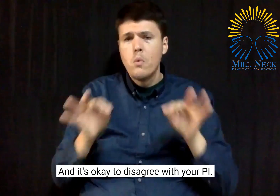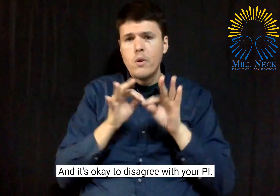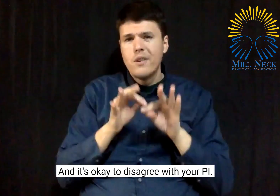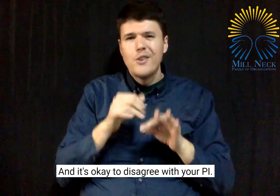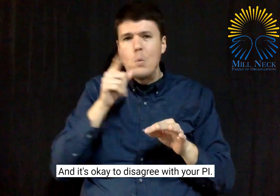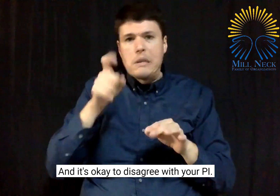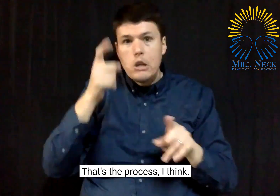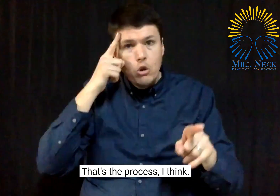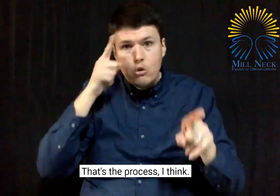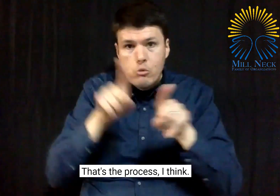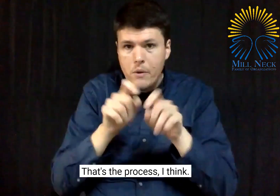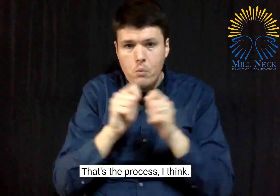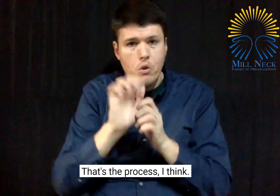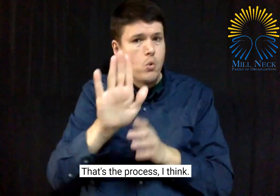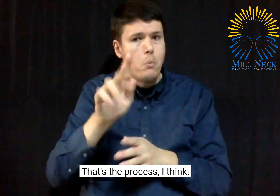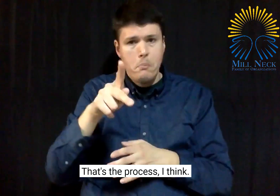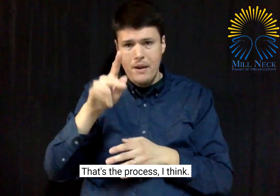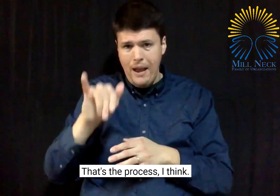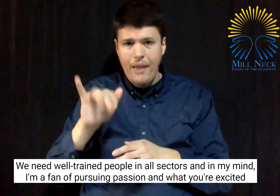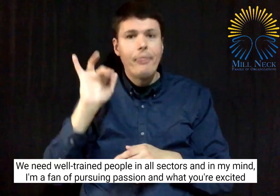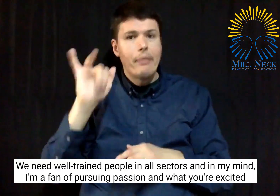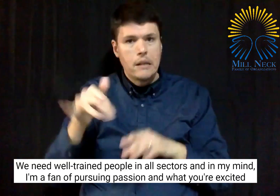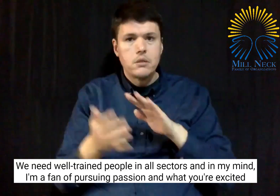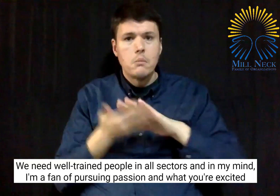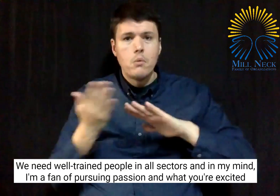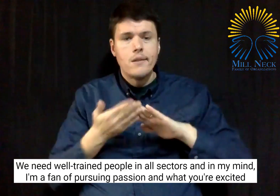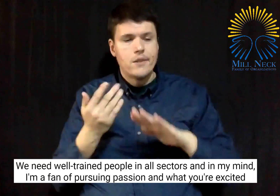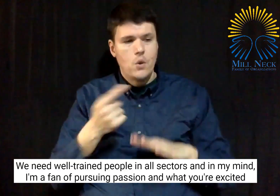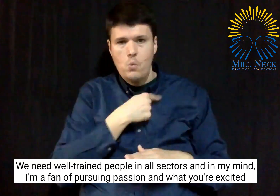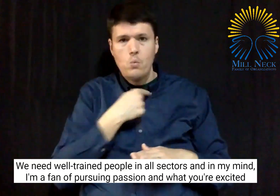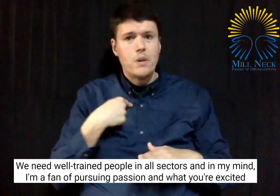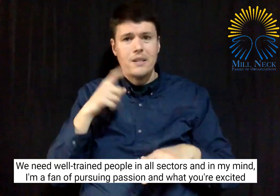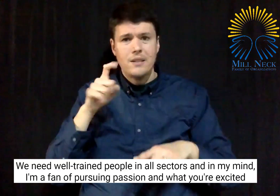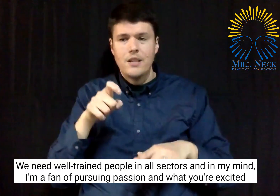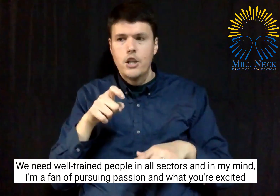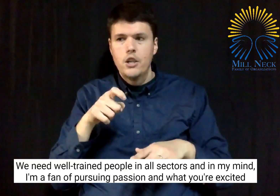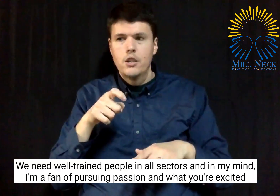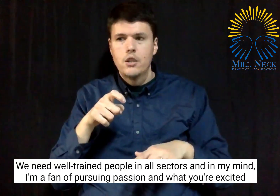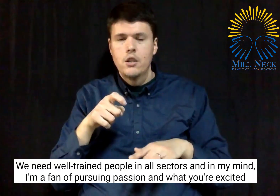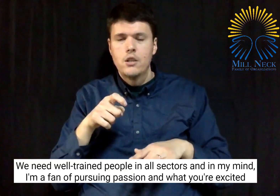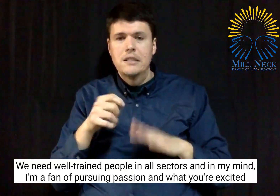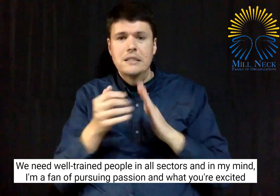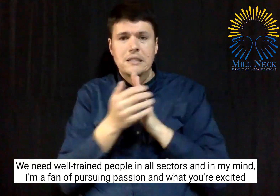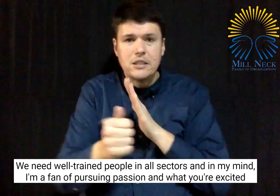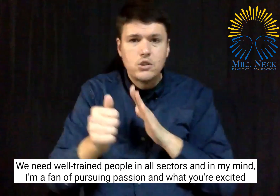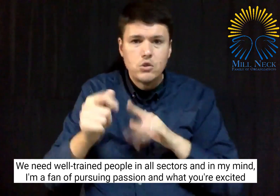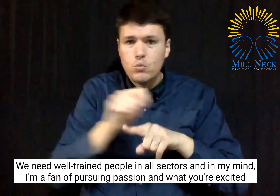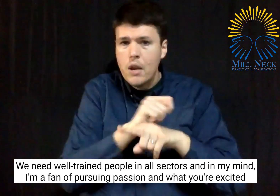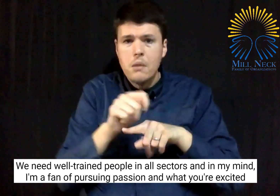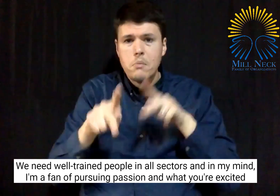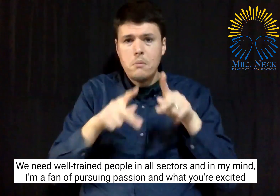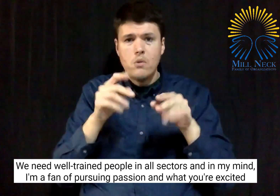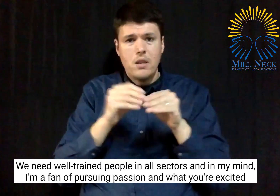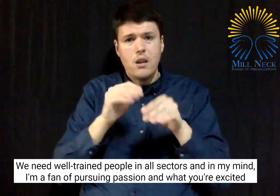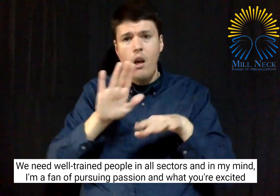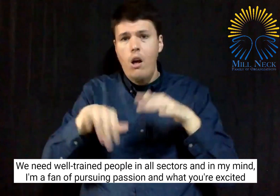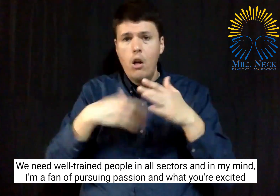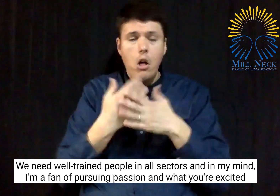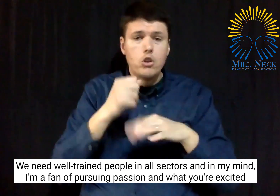your PI. That's the process, I think. We need well-trained people in all sectors. And in my mind, I'm a fan of pursuing passion